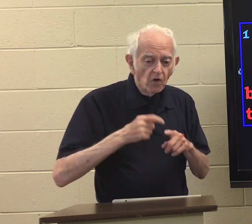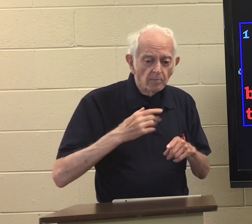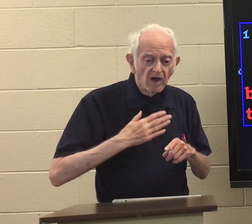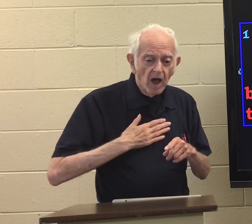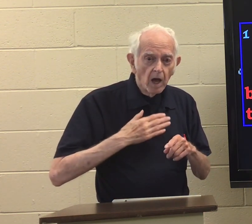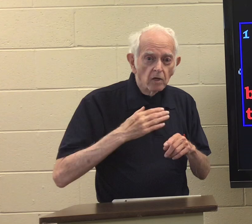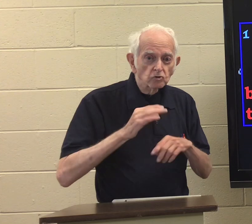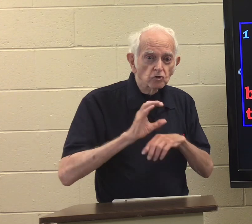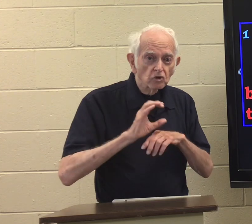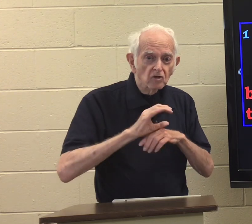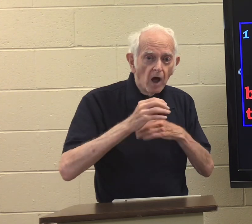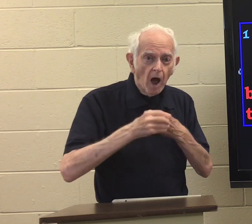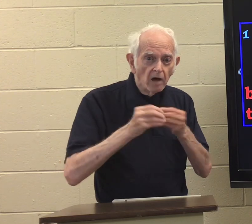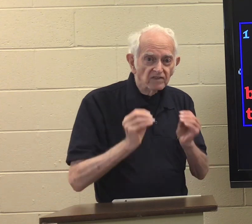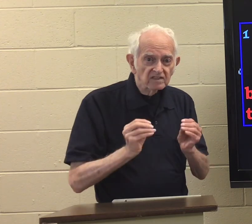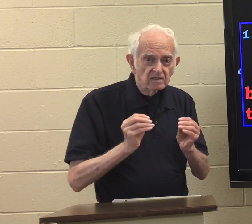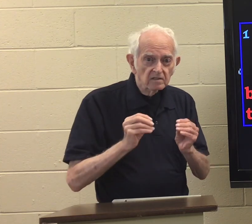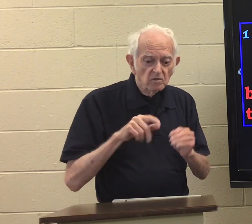I walked from my church office